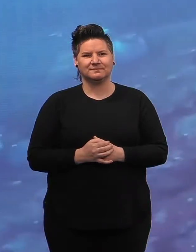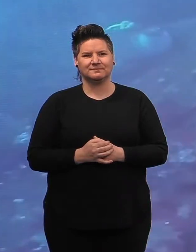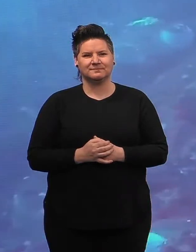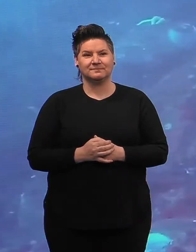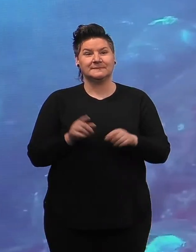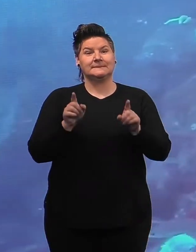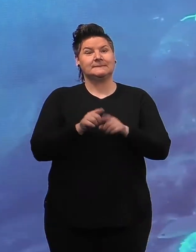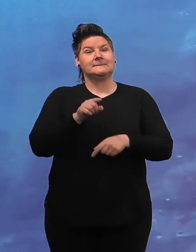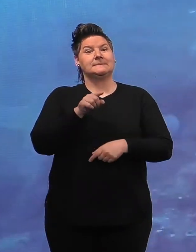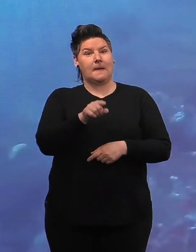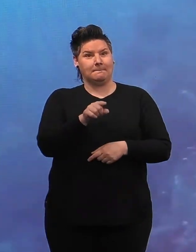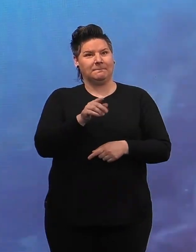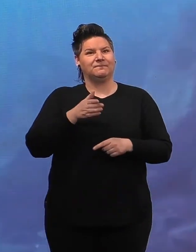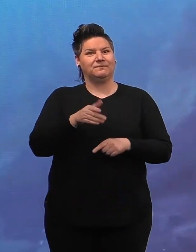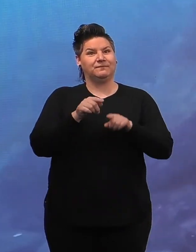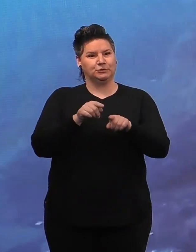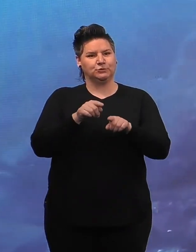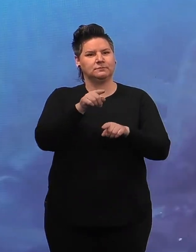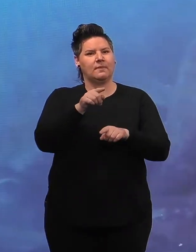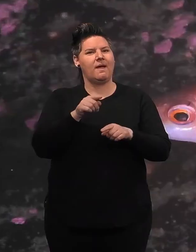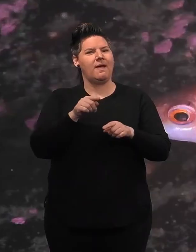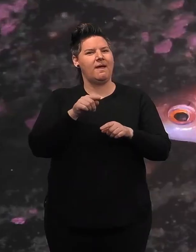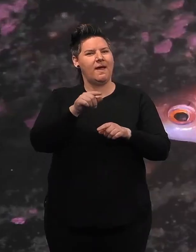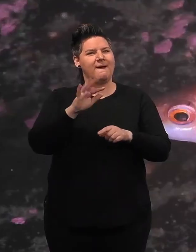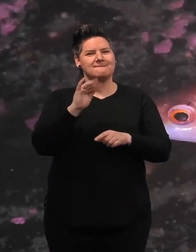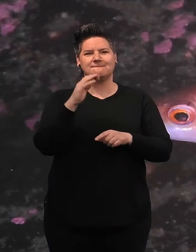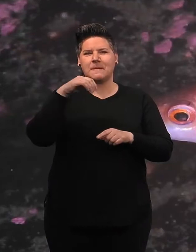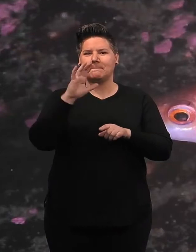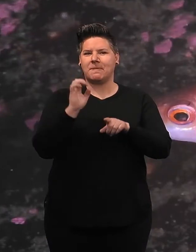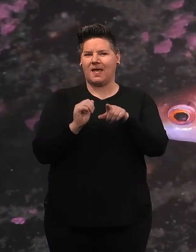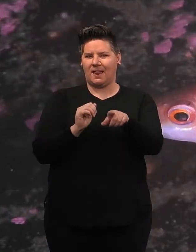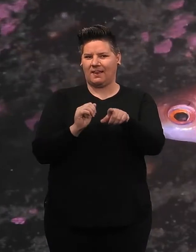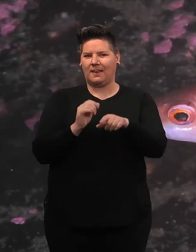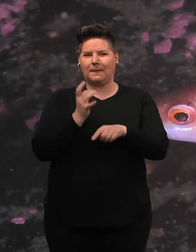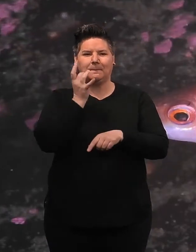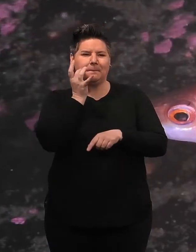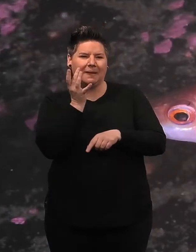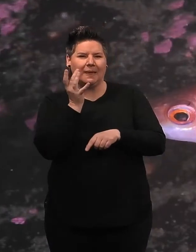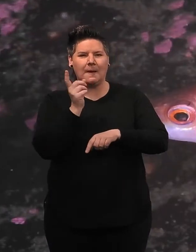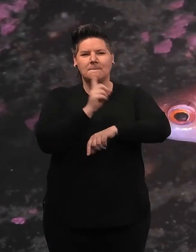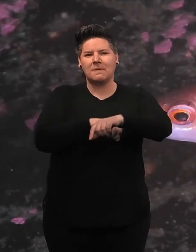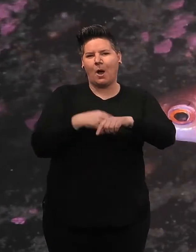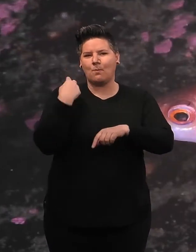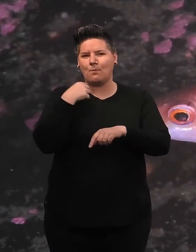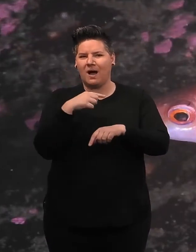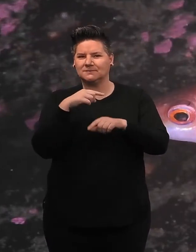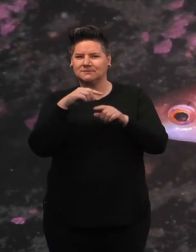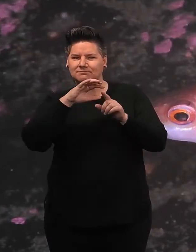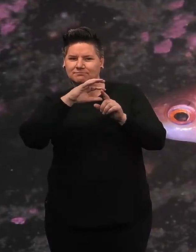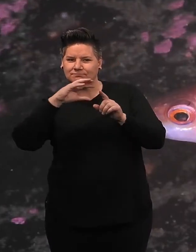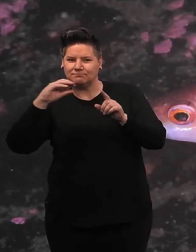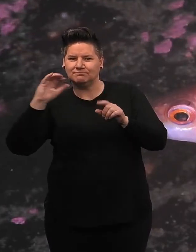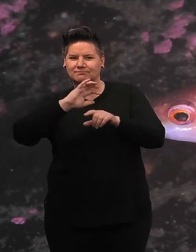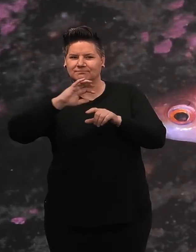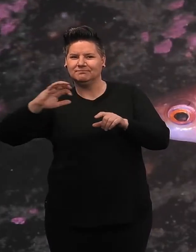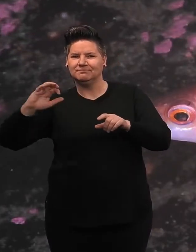And then this is the female cuckoo wrasse. The female cuckoo wrasse is pink in colour with black and white spots along its back.